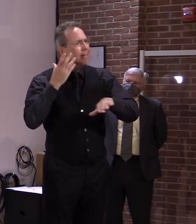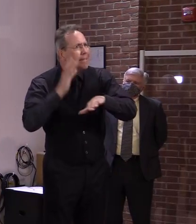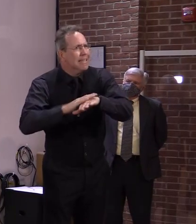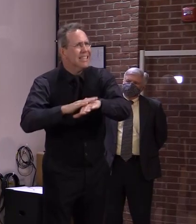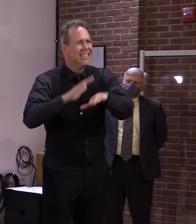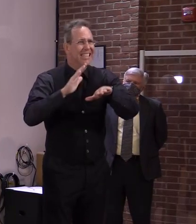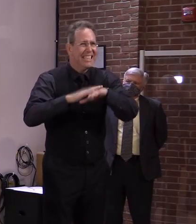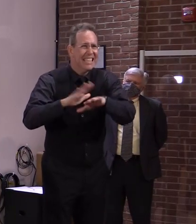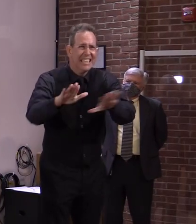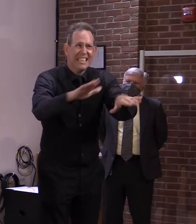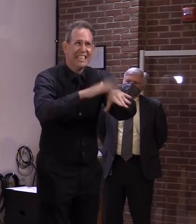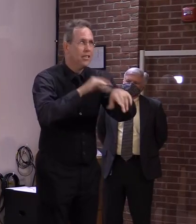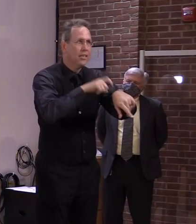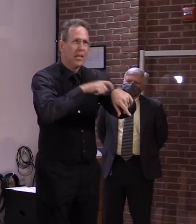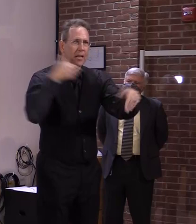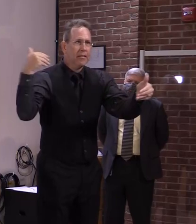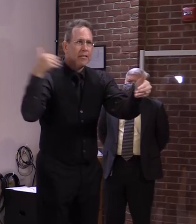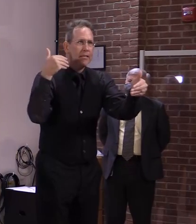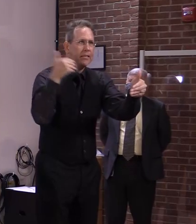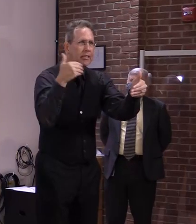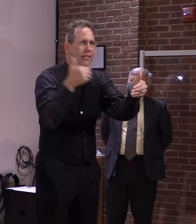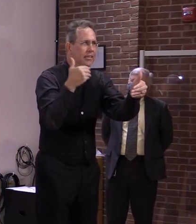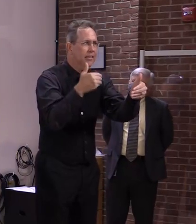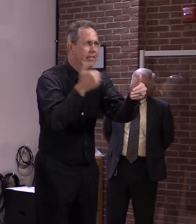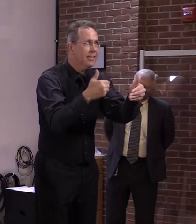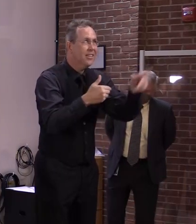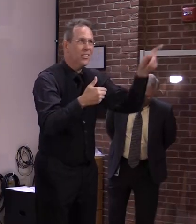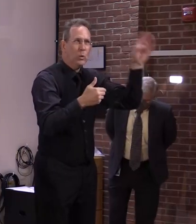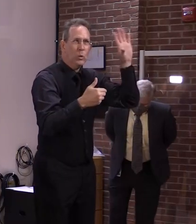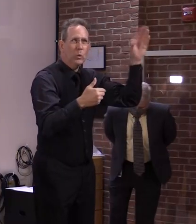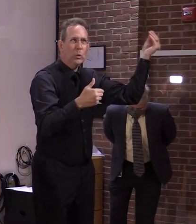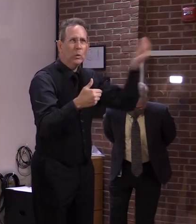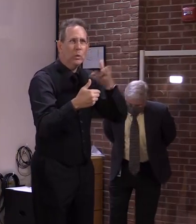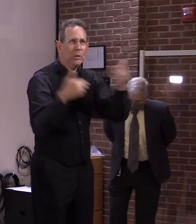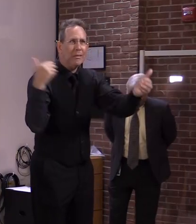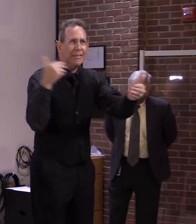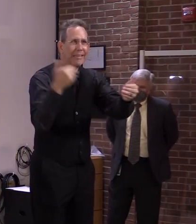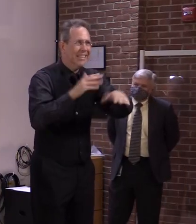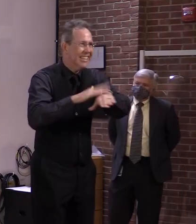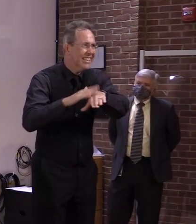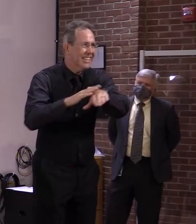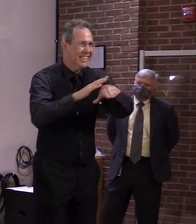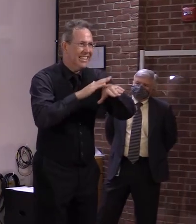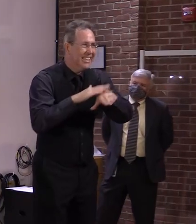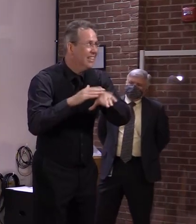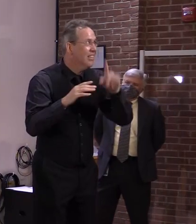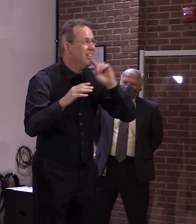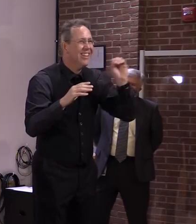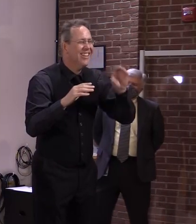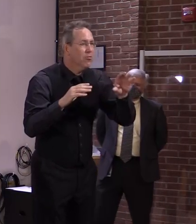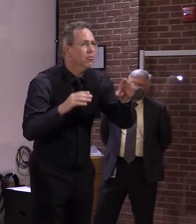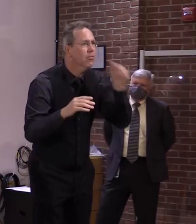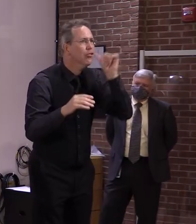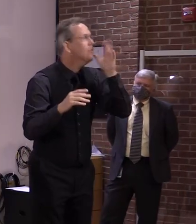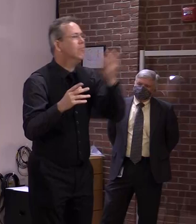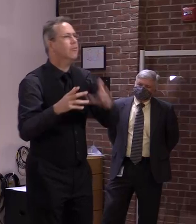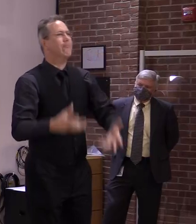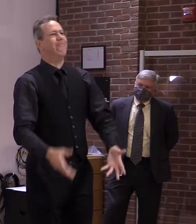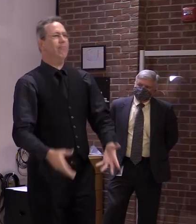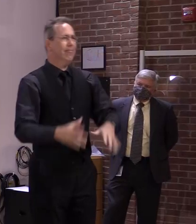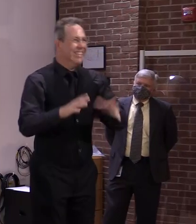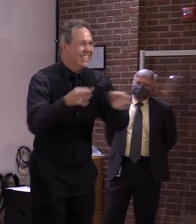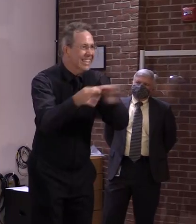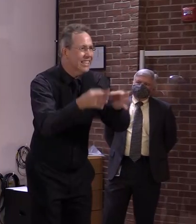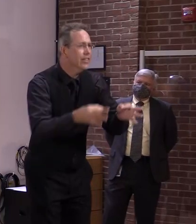maybe a little bit more emphasis on this on the federal level, but it is what it is, and we'll get through it. And that's why I